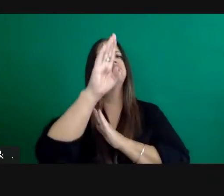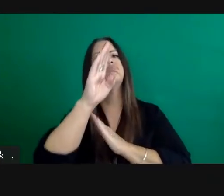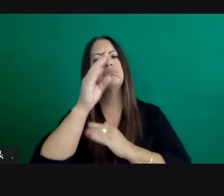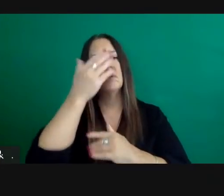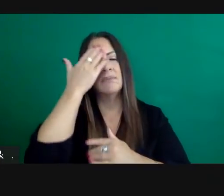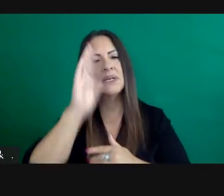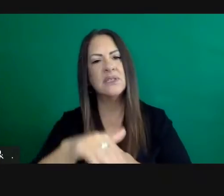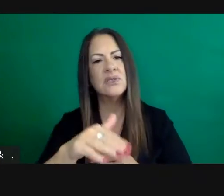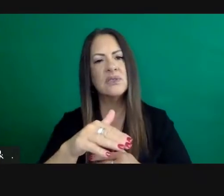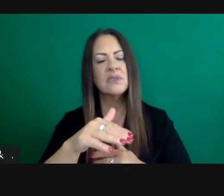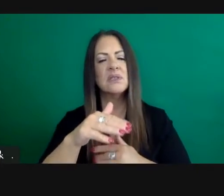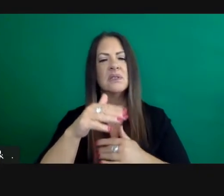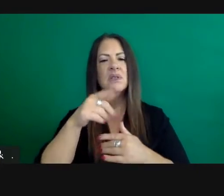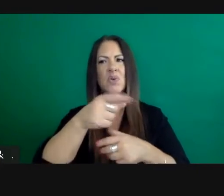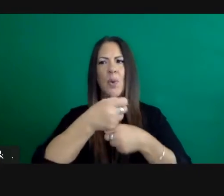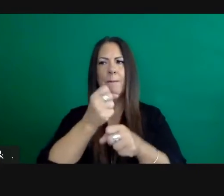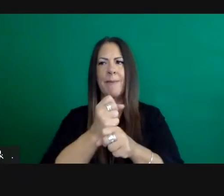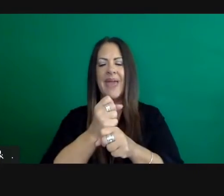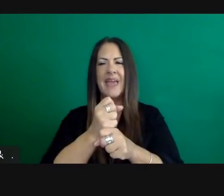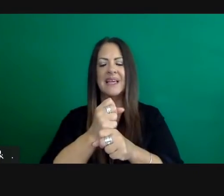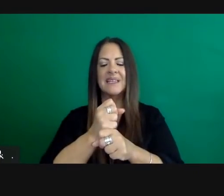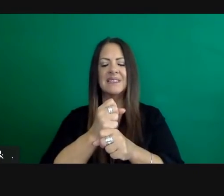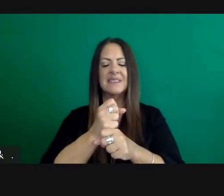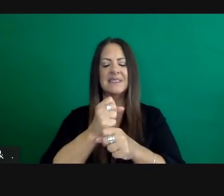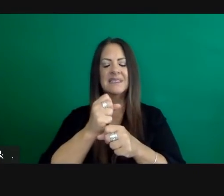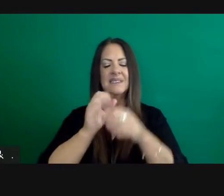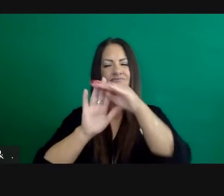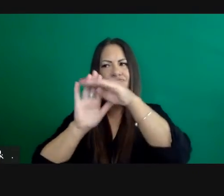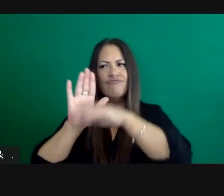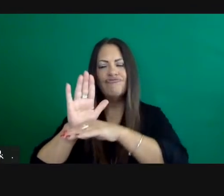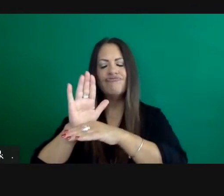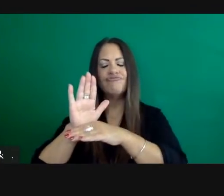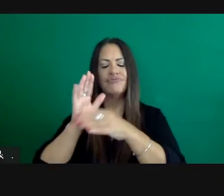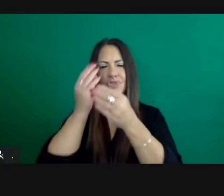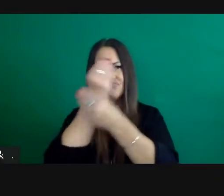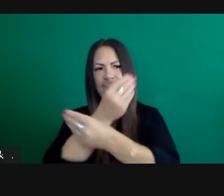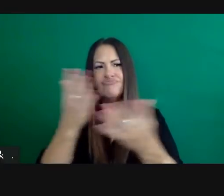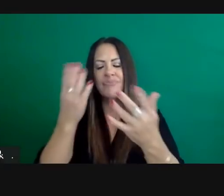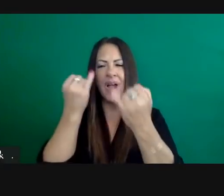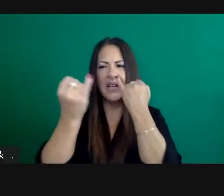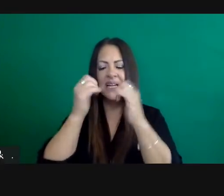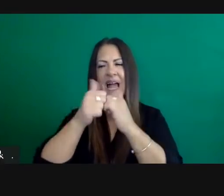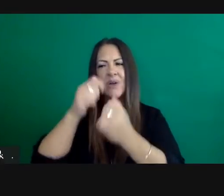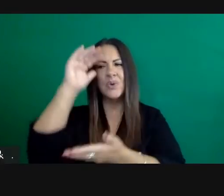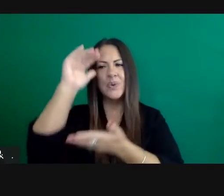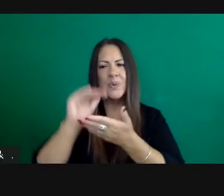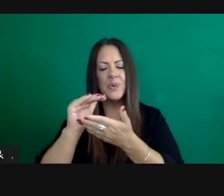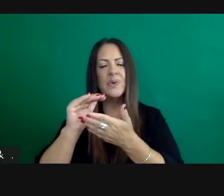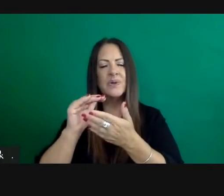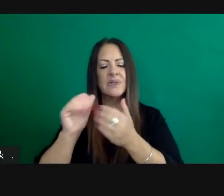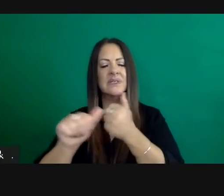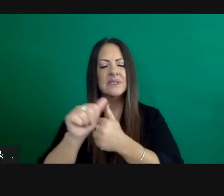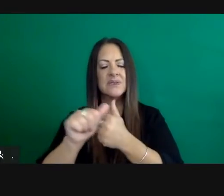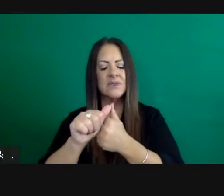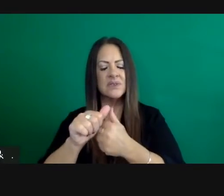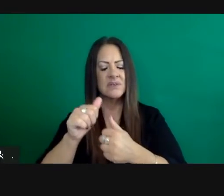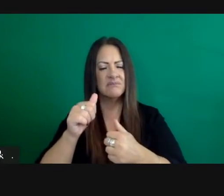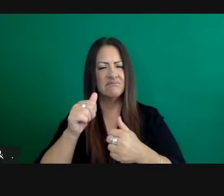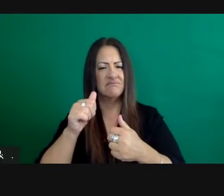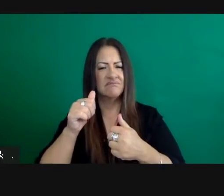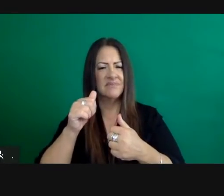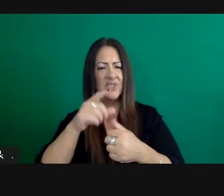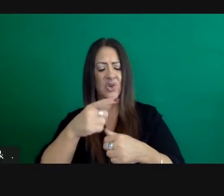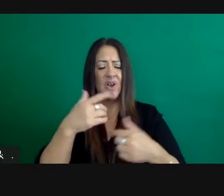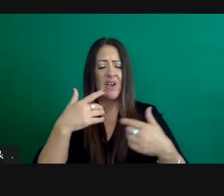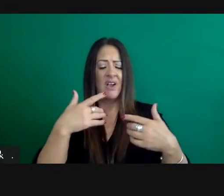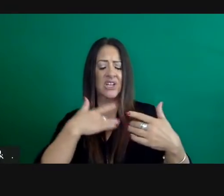even in putting together a harm reduction idea. I wonder if you're concerned about a spike after the holidays. Yeah, Angela,